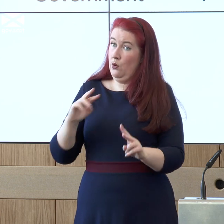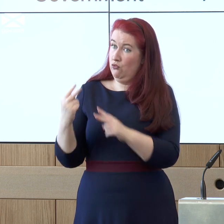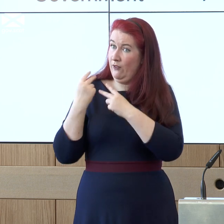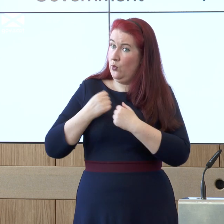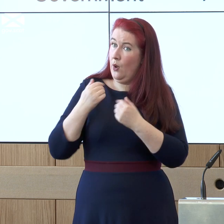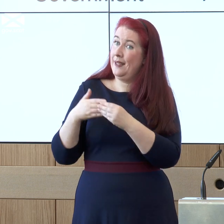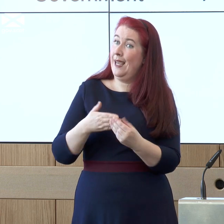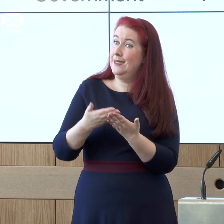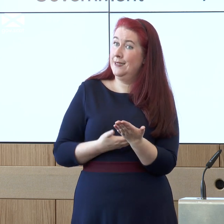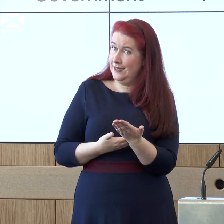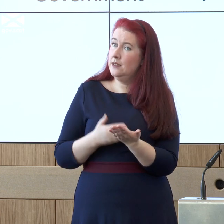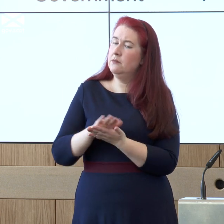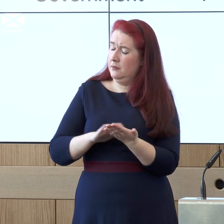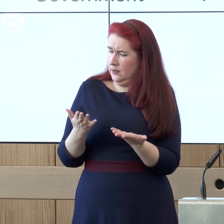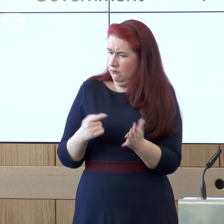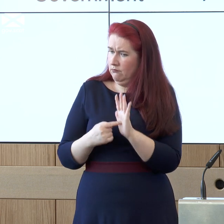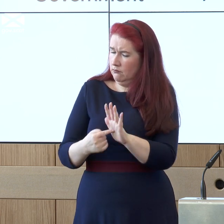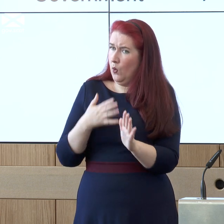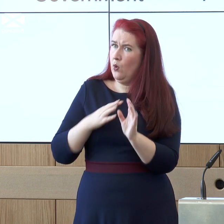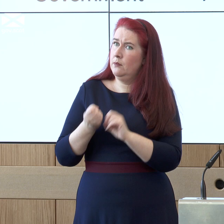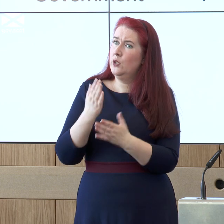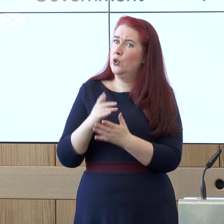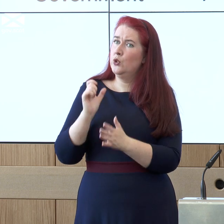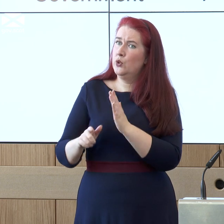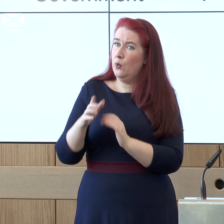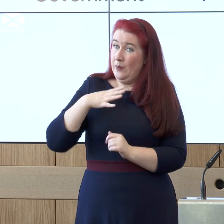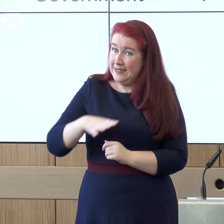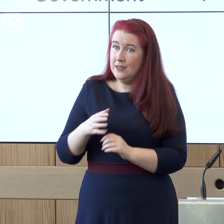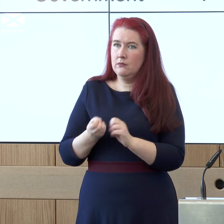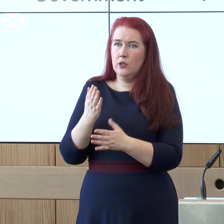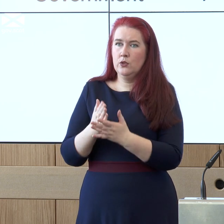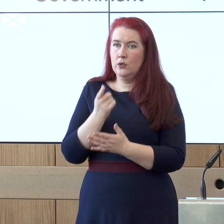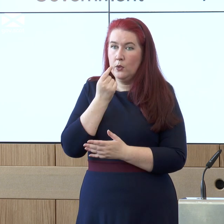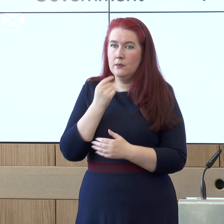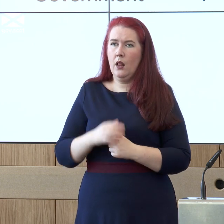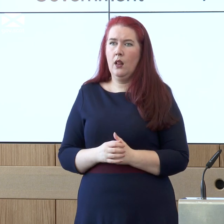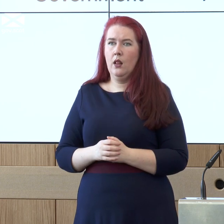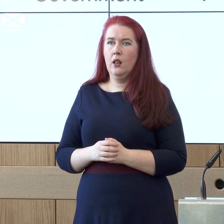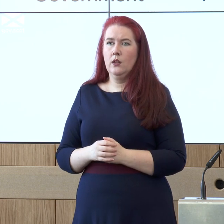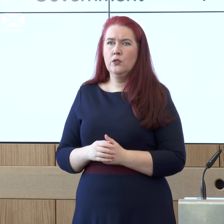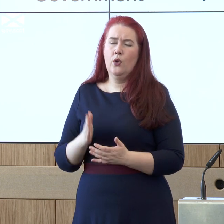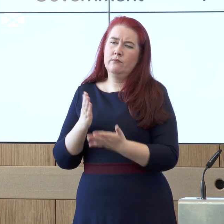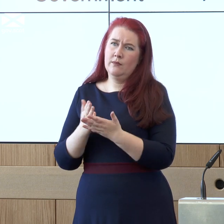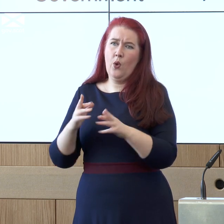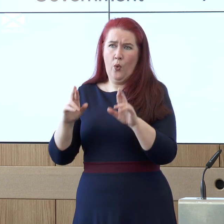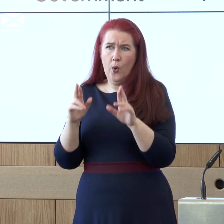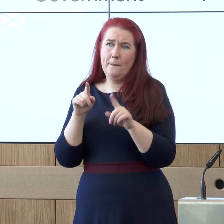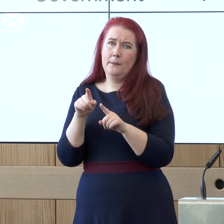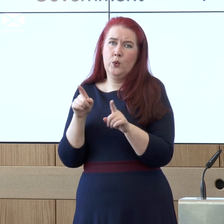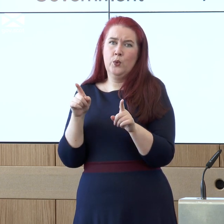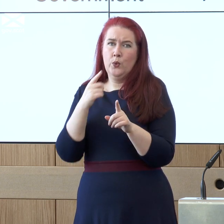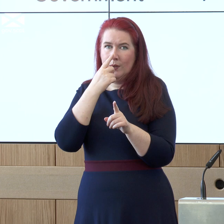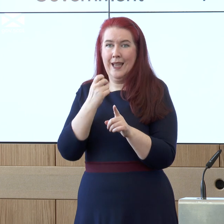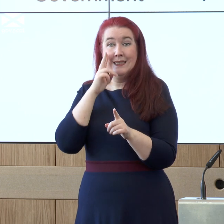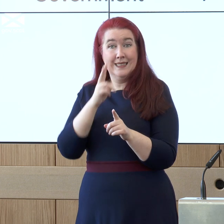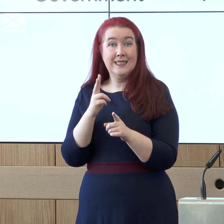now demonstrates that we want to make sure we do what is necessary to take that forward. So I do hope that you will see the commitment